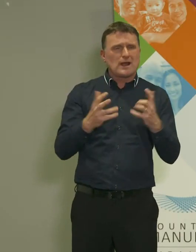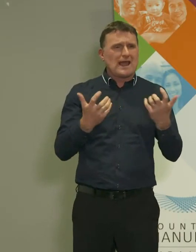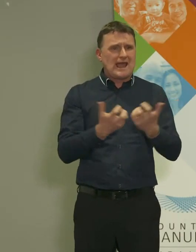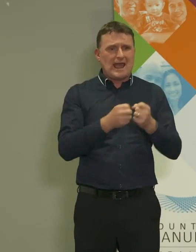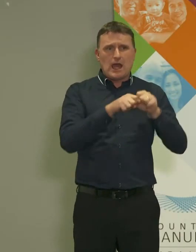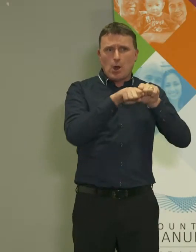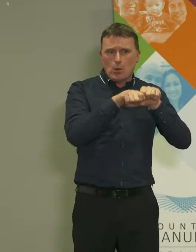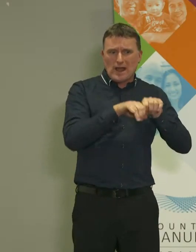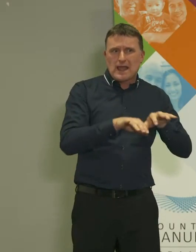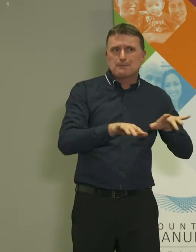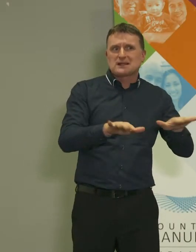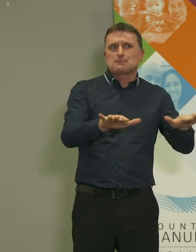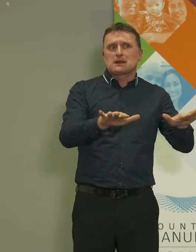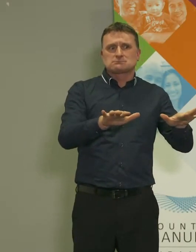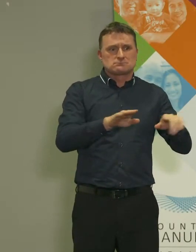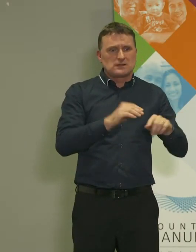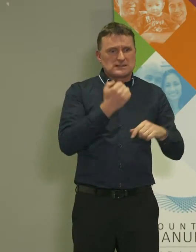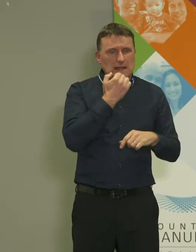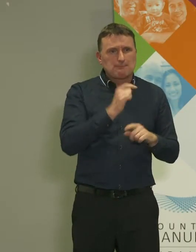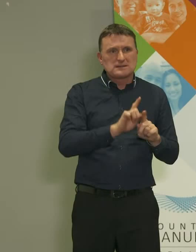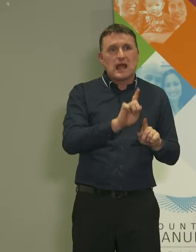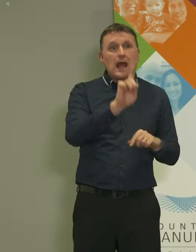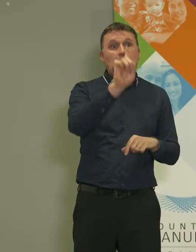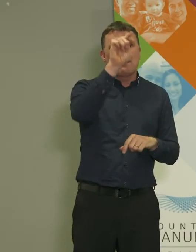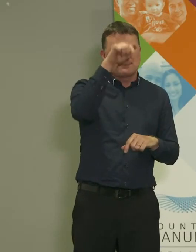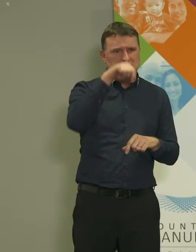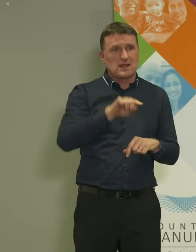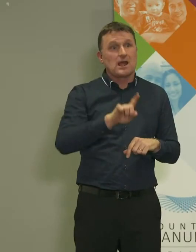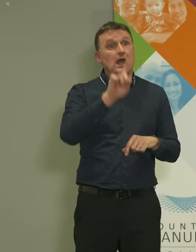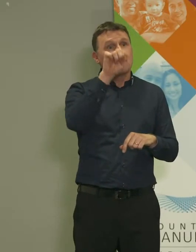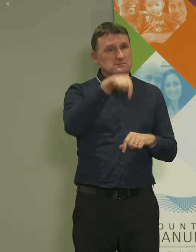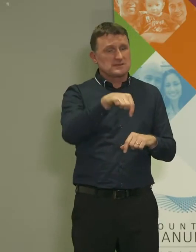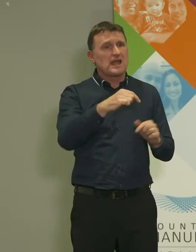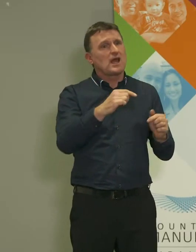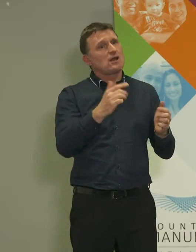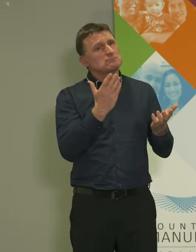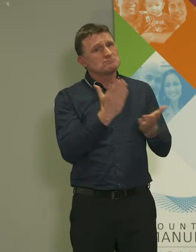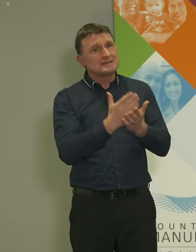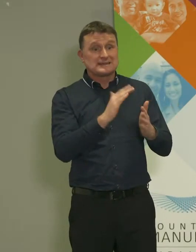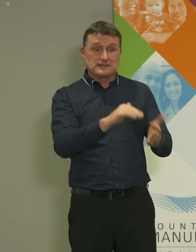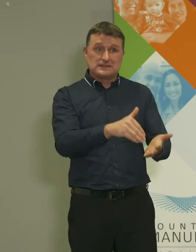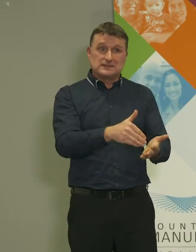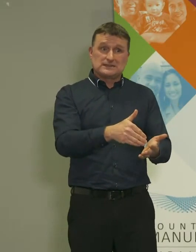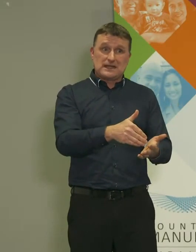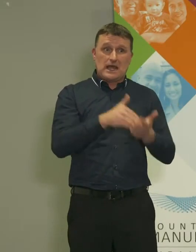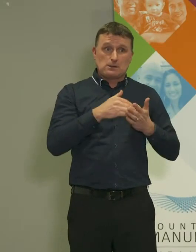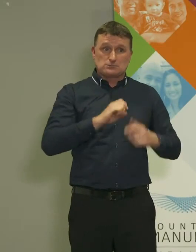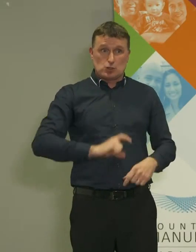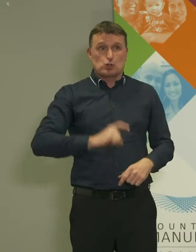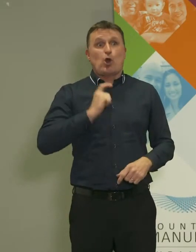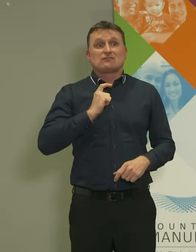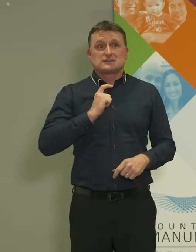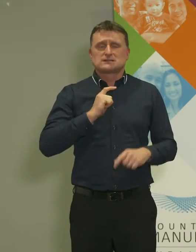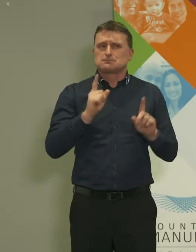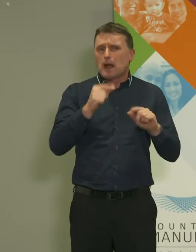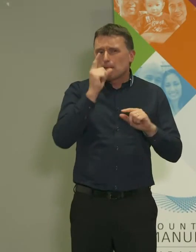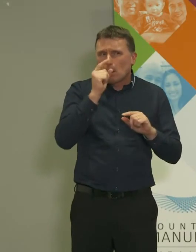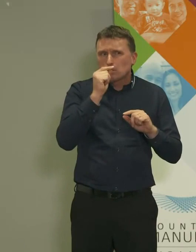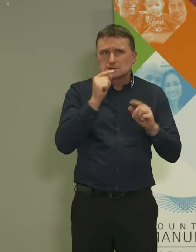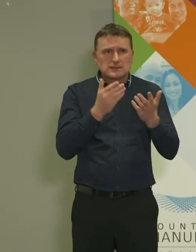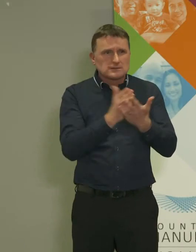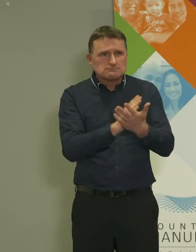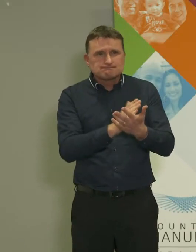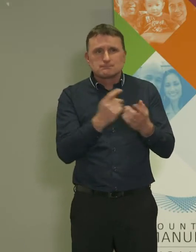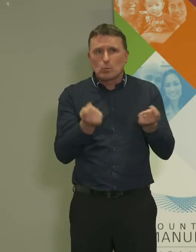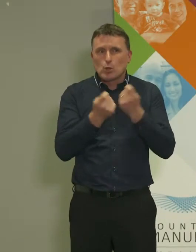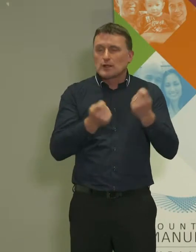curve, it gives us confidence. But it's a probability question. Dr. Ranger, can you explain how